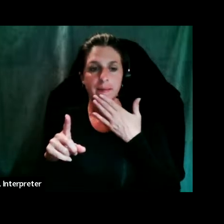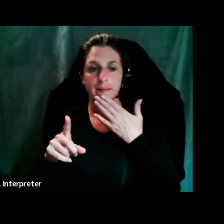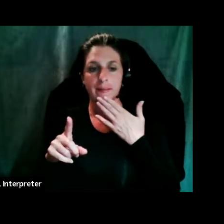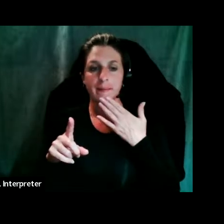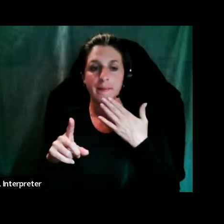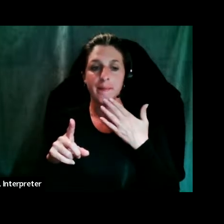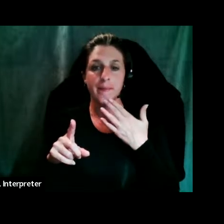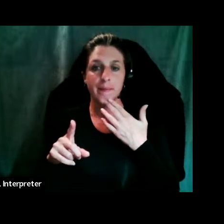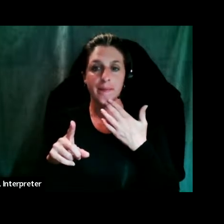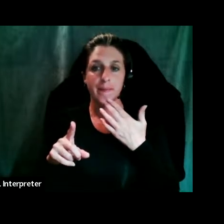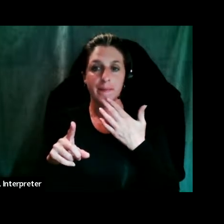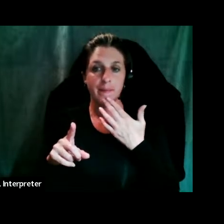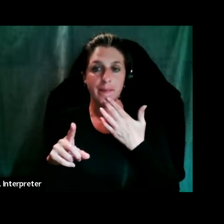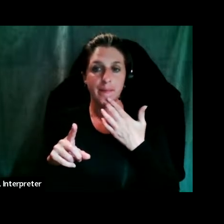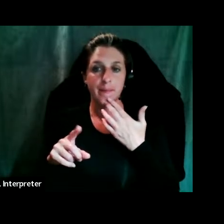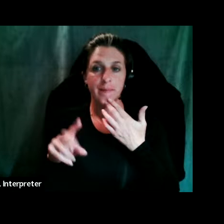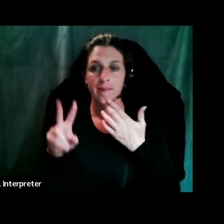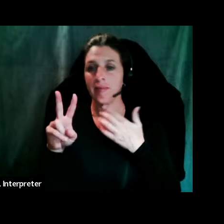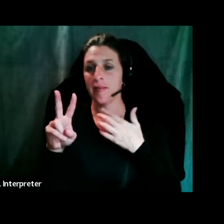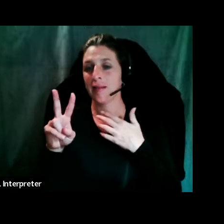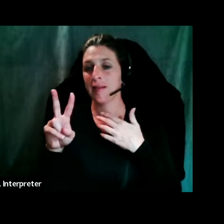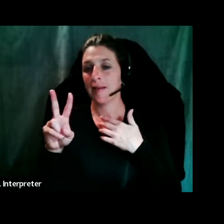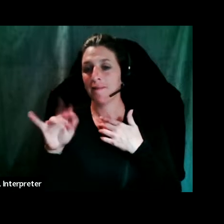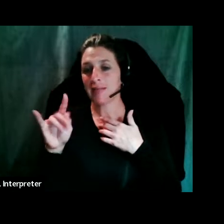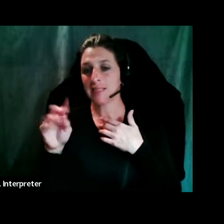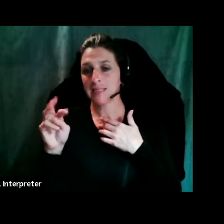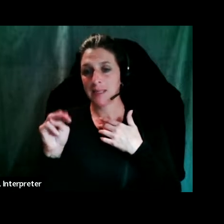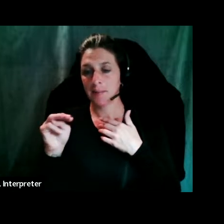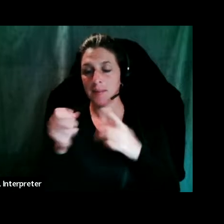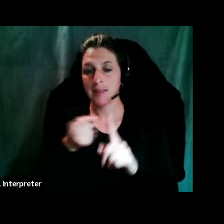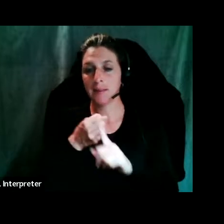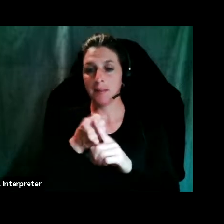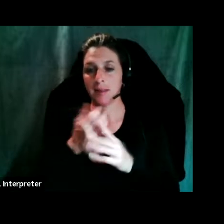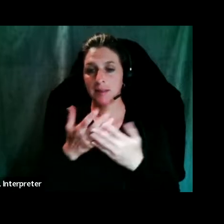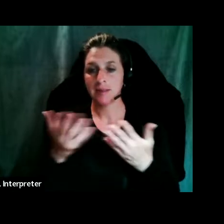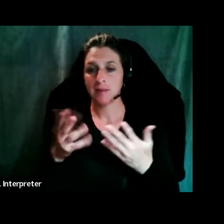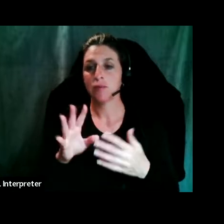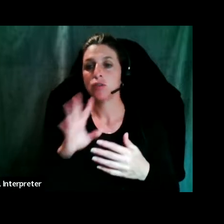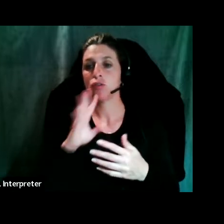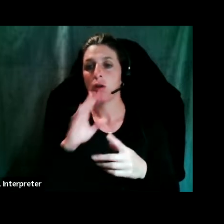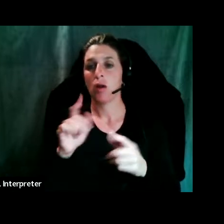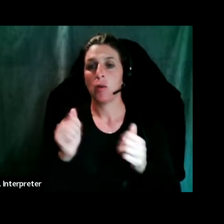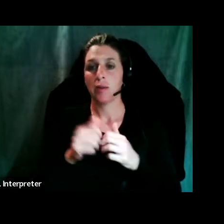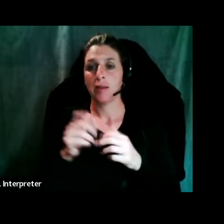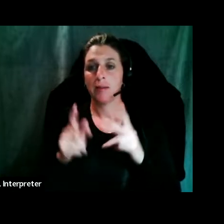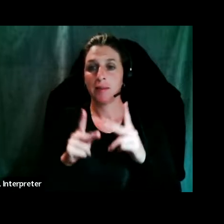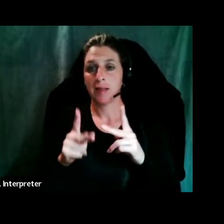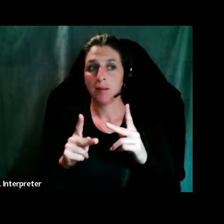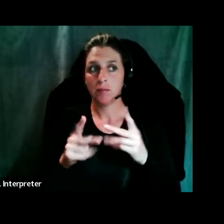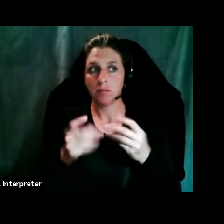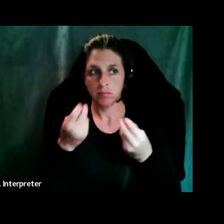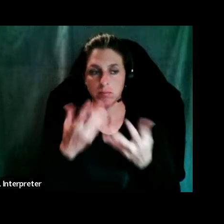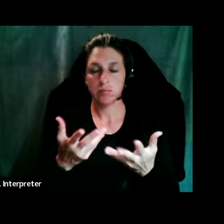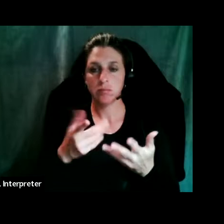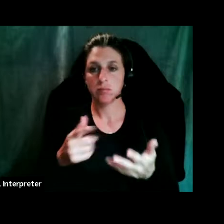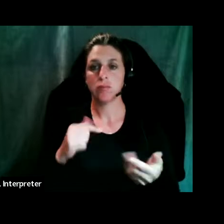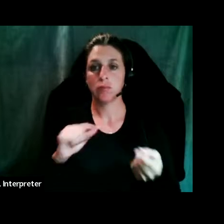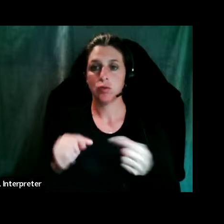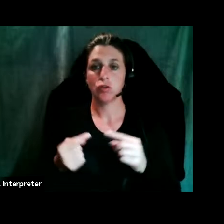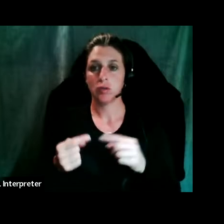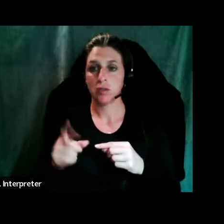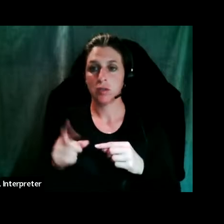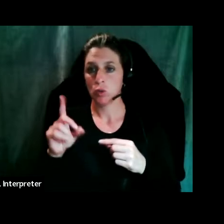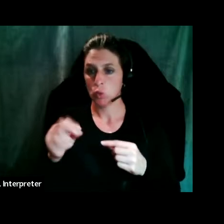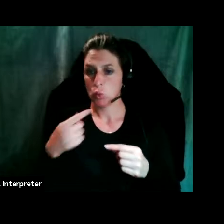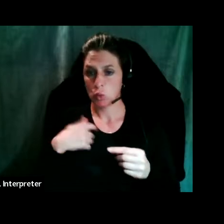like victim impact stuff. Okay. Like talking with people that you're hurting. Yes. You know, like, Well, do we do